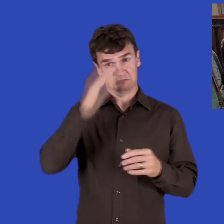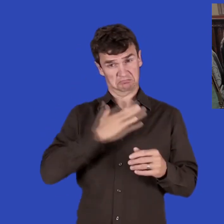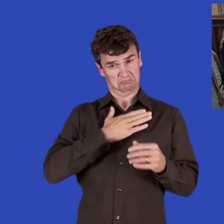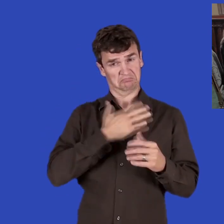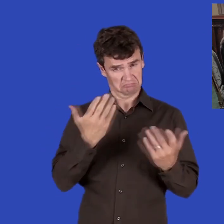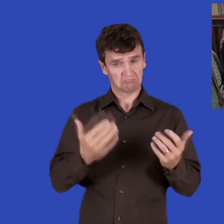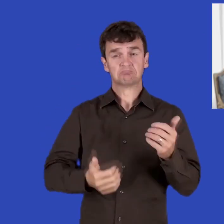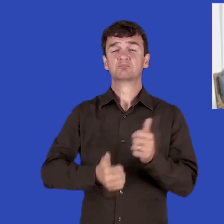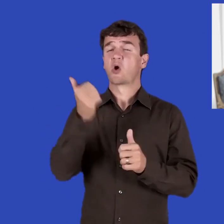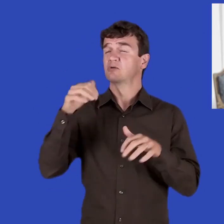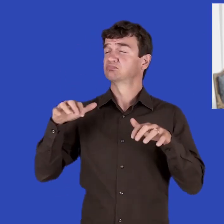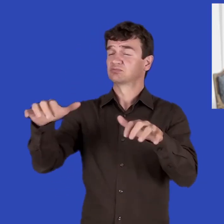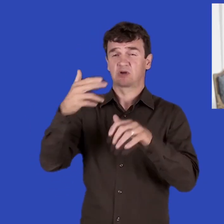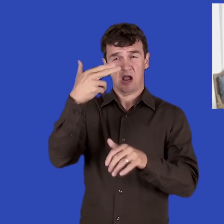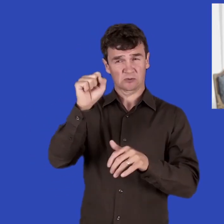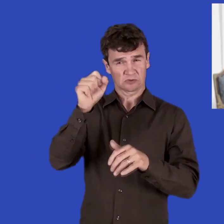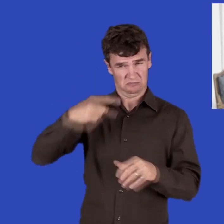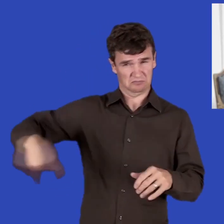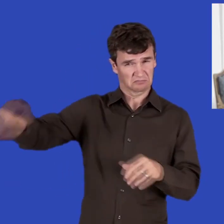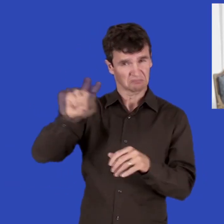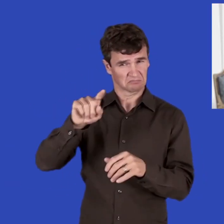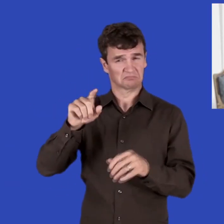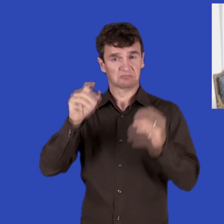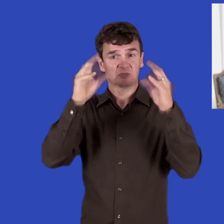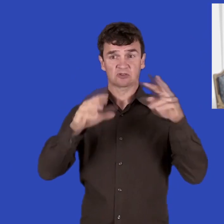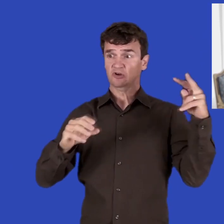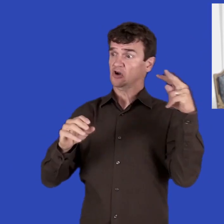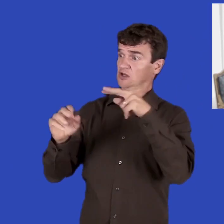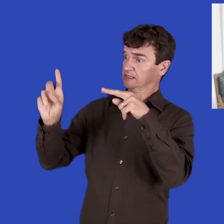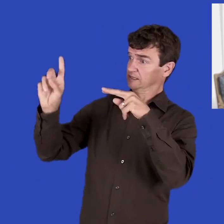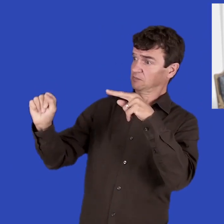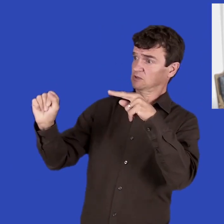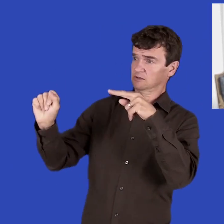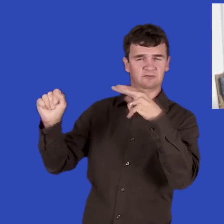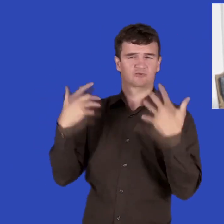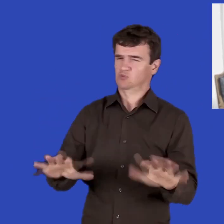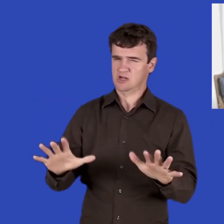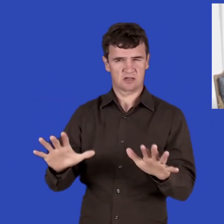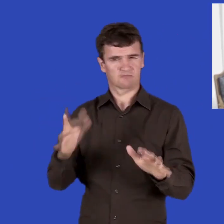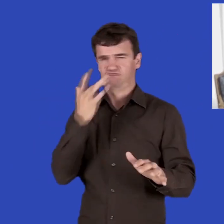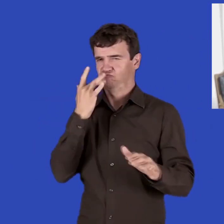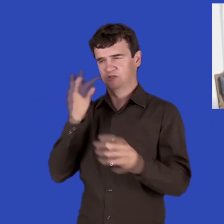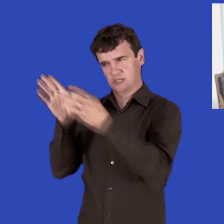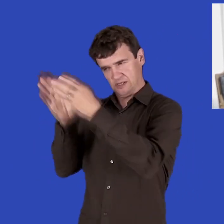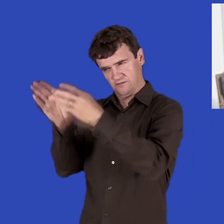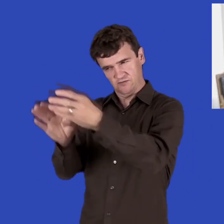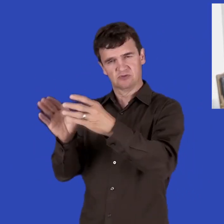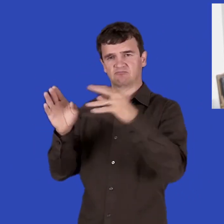classroom? Well, I think the message would be is that I think the vast majority of